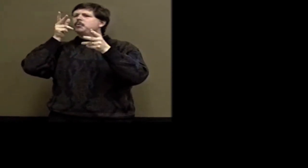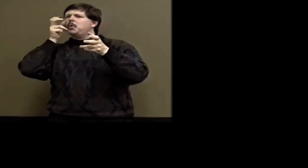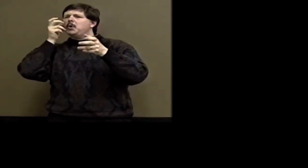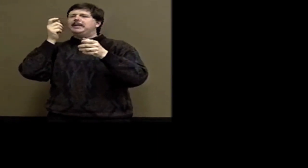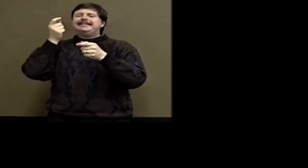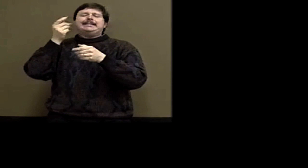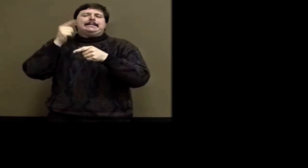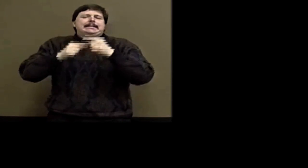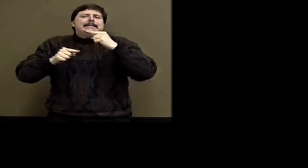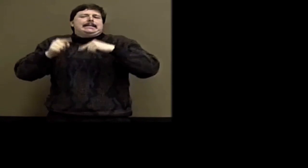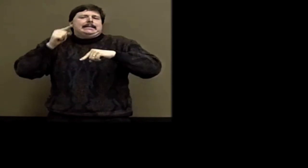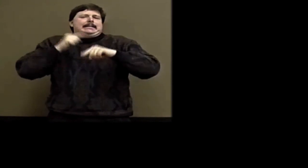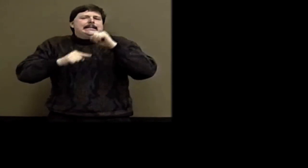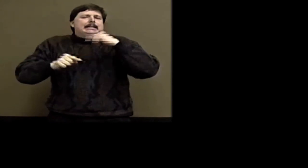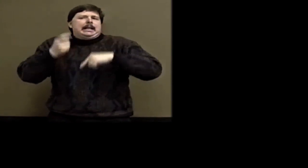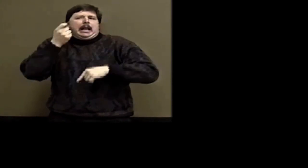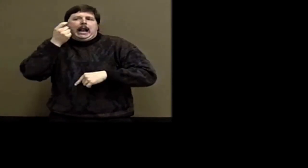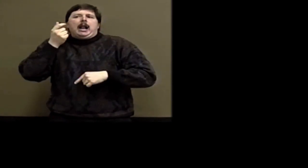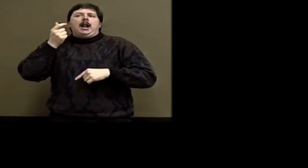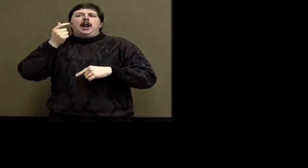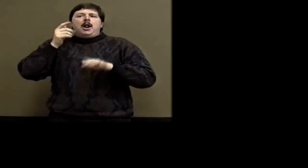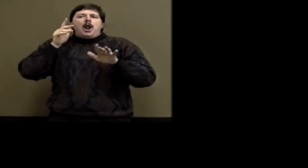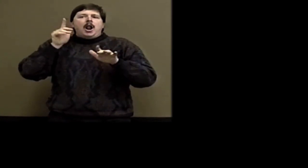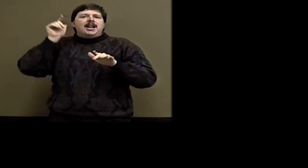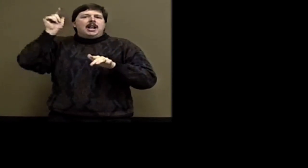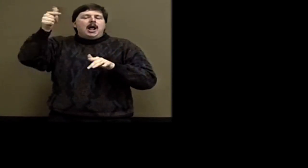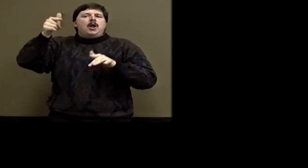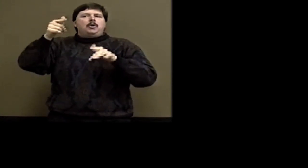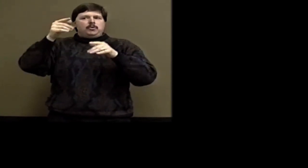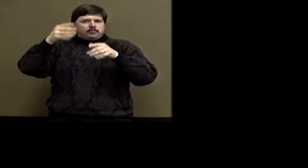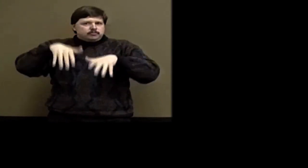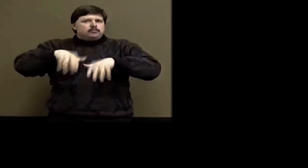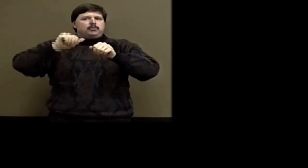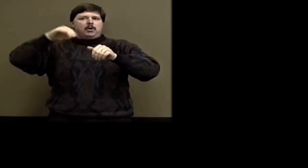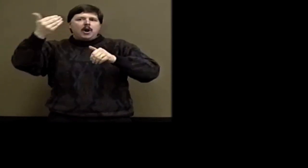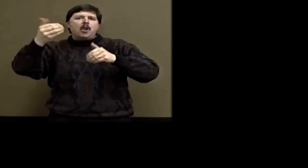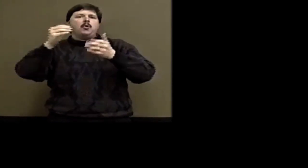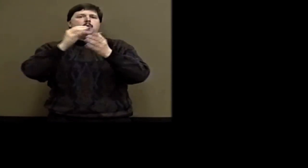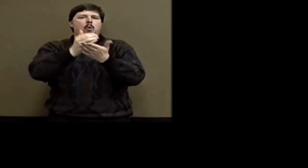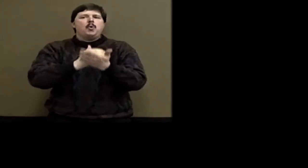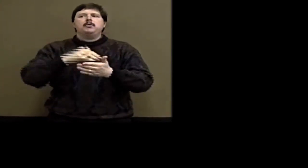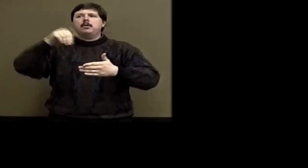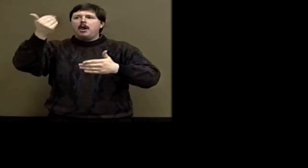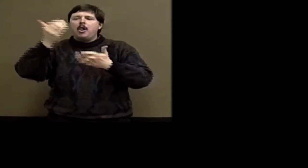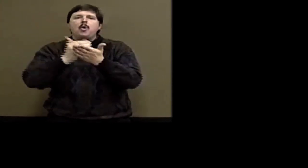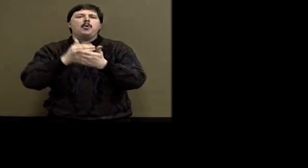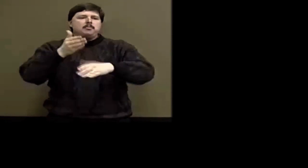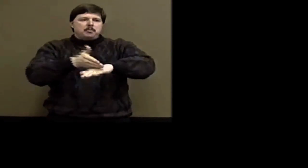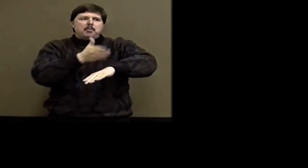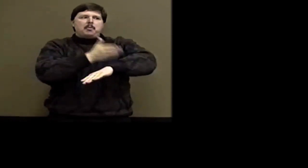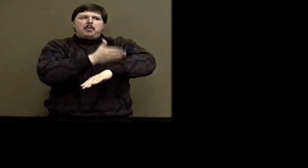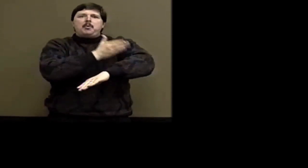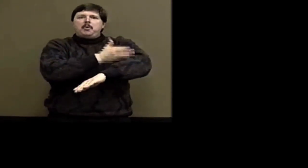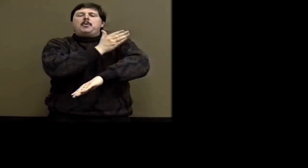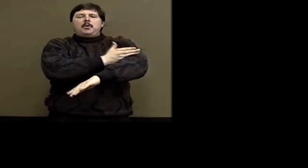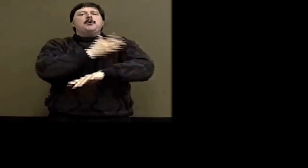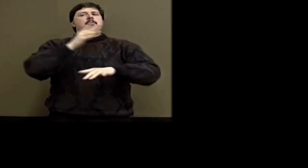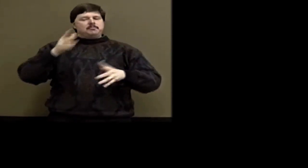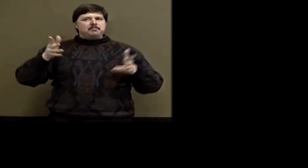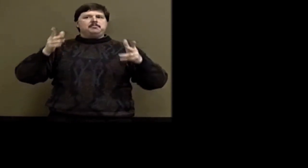learned some basic communication. After that class, I took other ASL classes. 2 or 3 years later, I became a